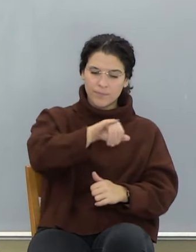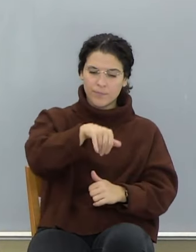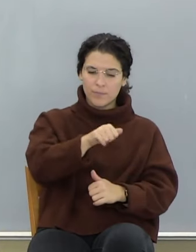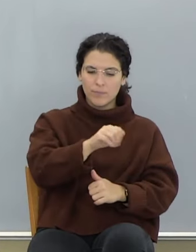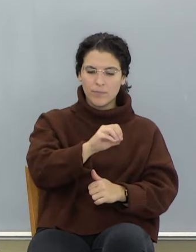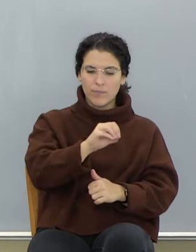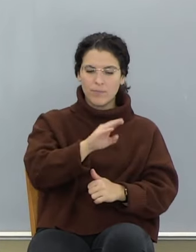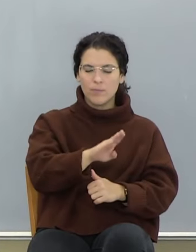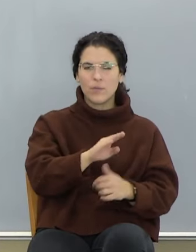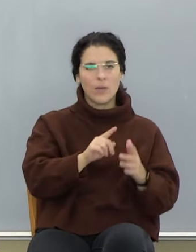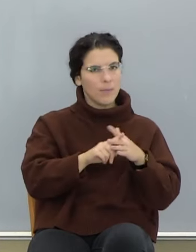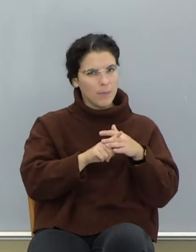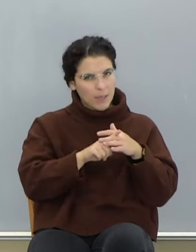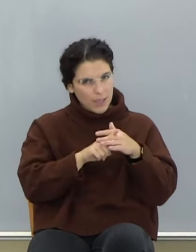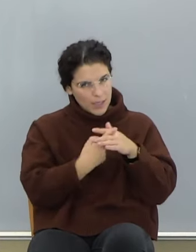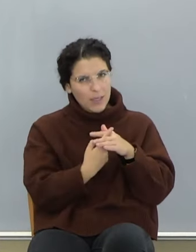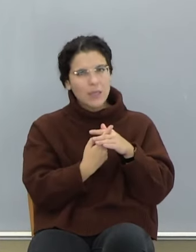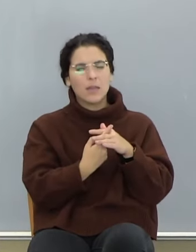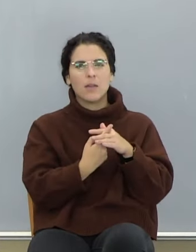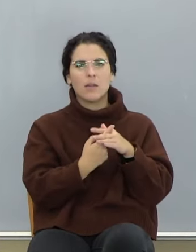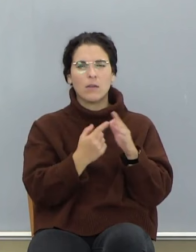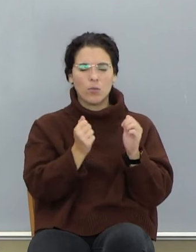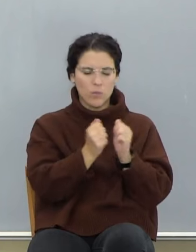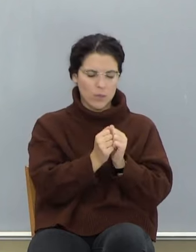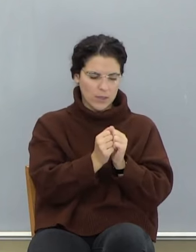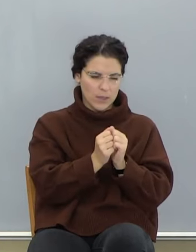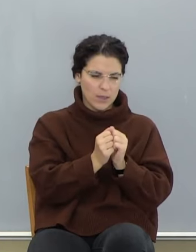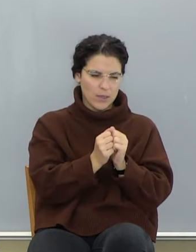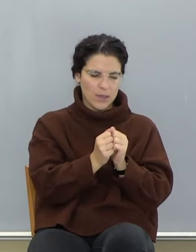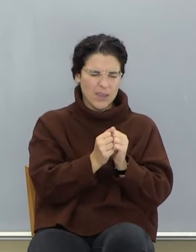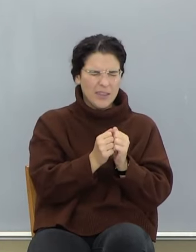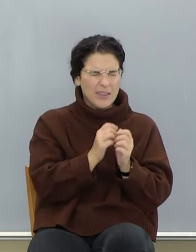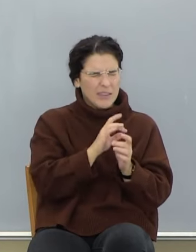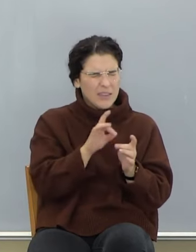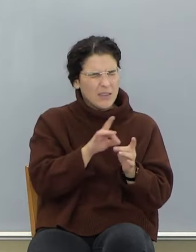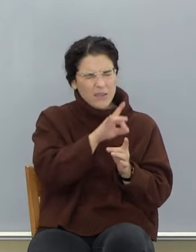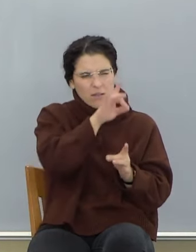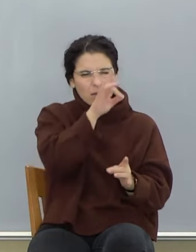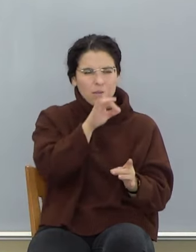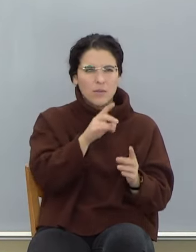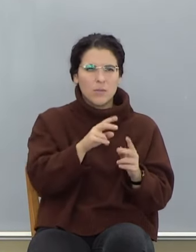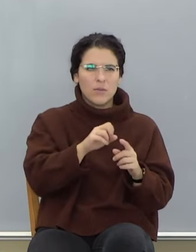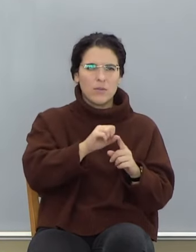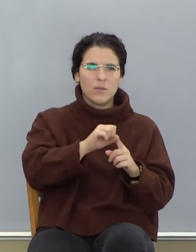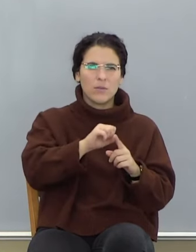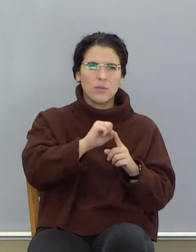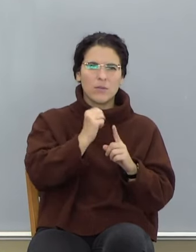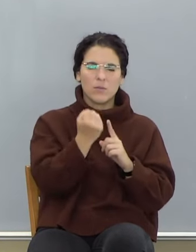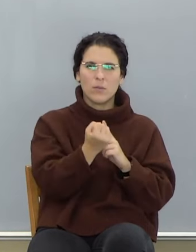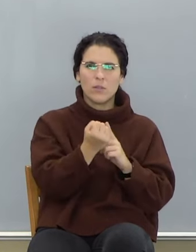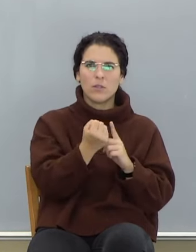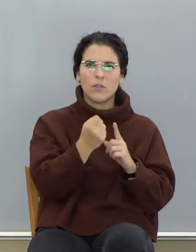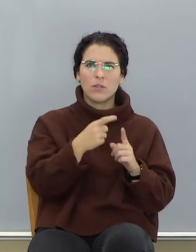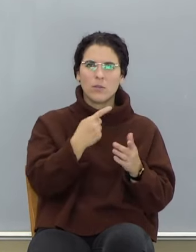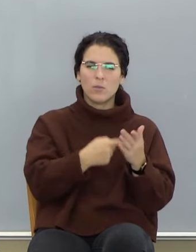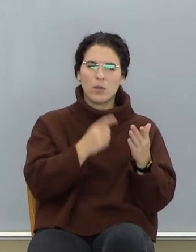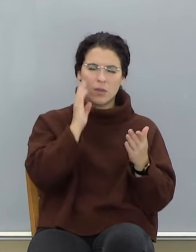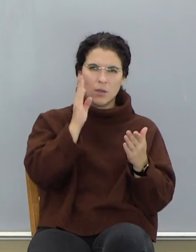days begin with this spiritual condition. This is what we're going to get at